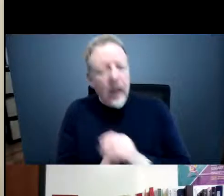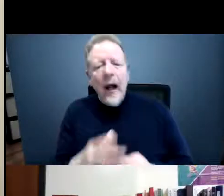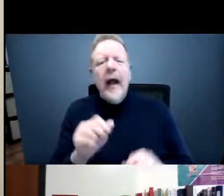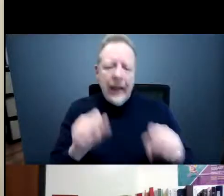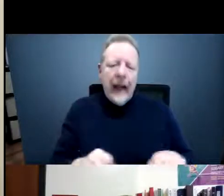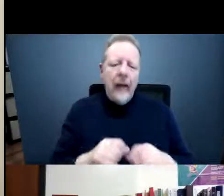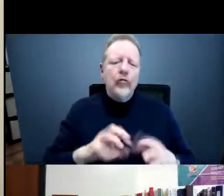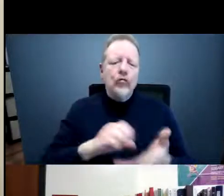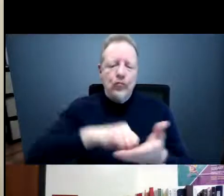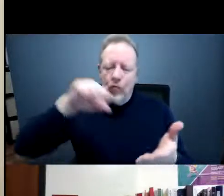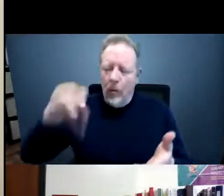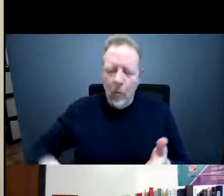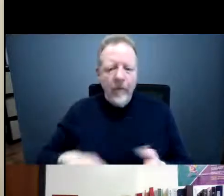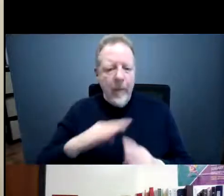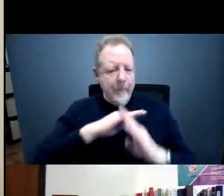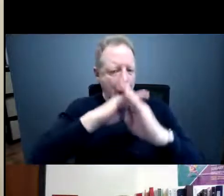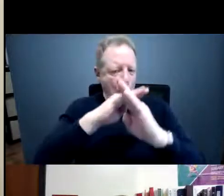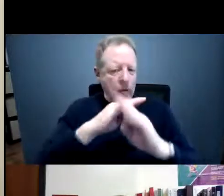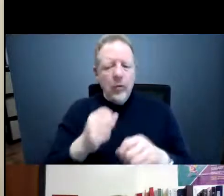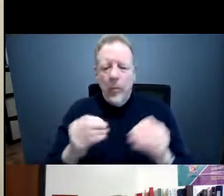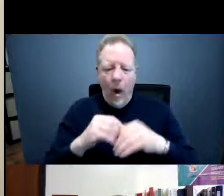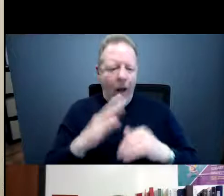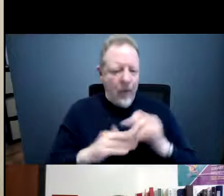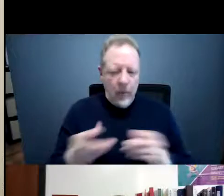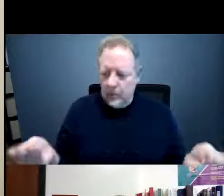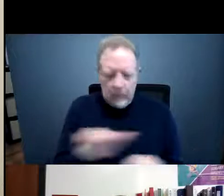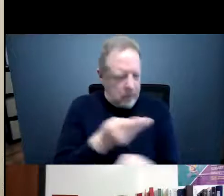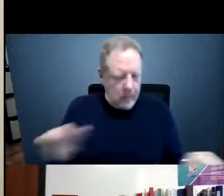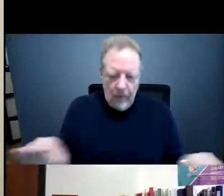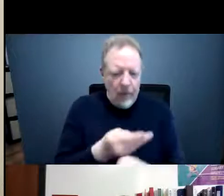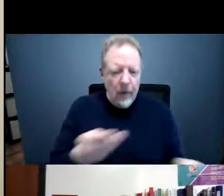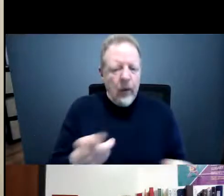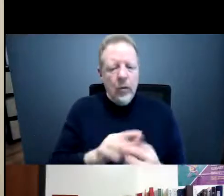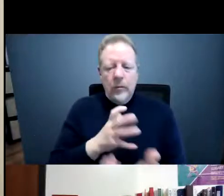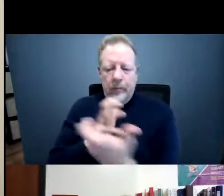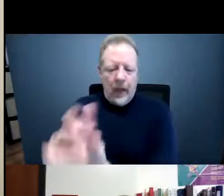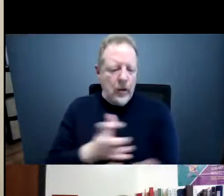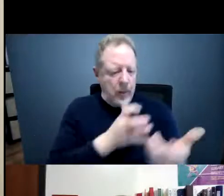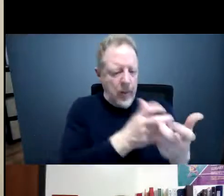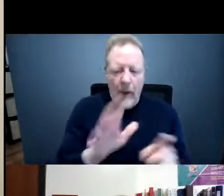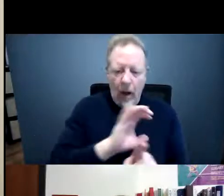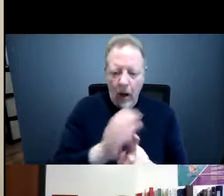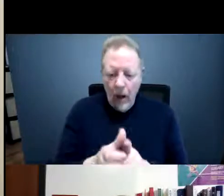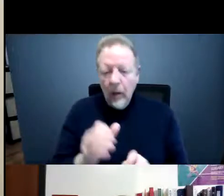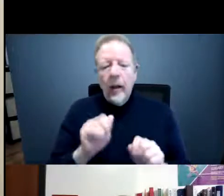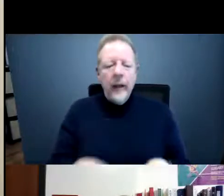to improve comfort levels, working with people that have different cultural needs. They convert spoken language to